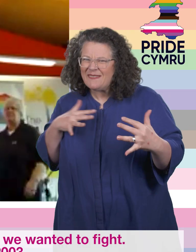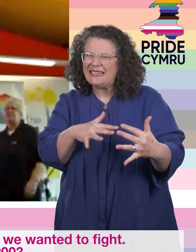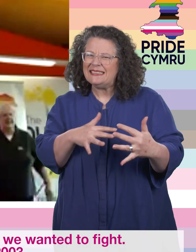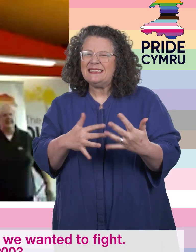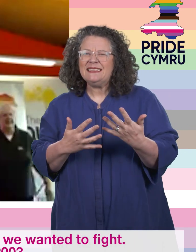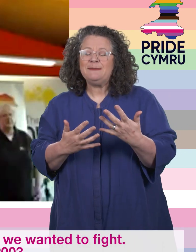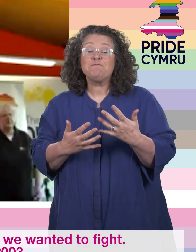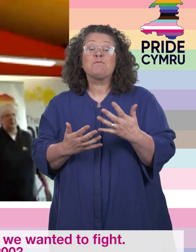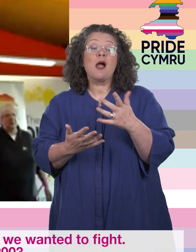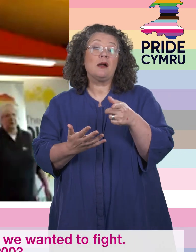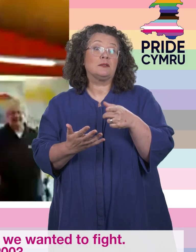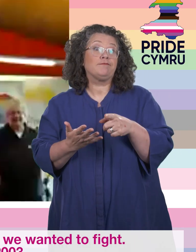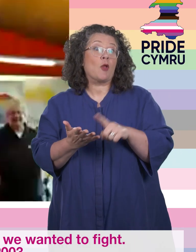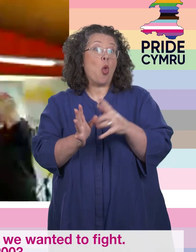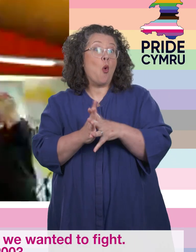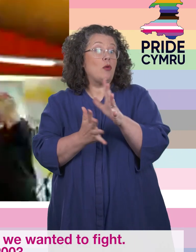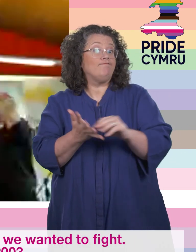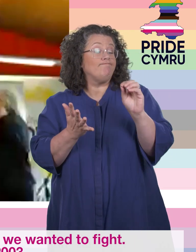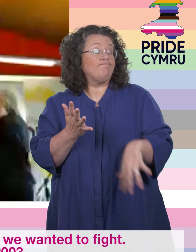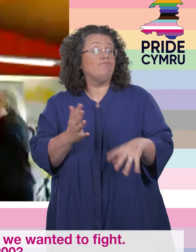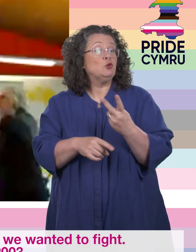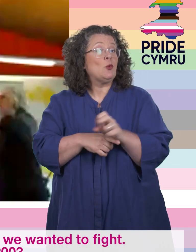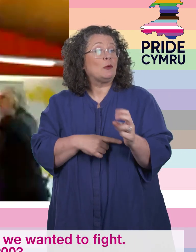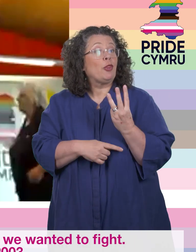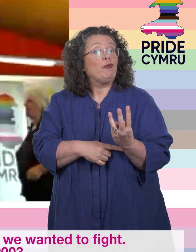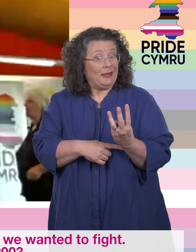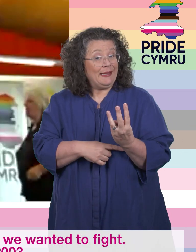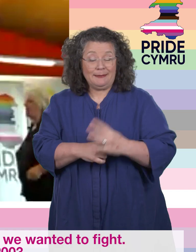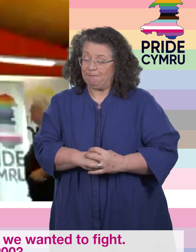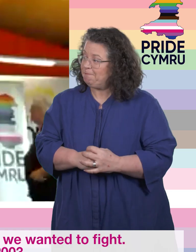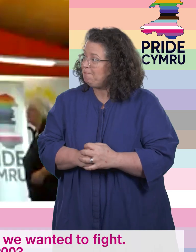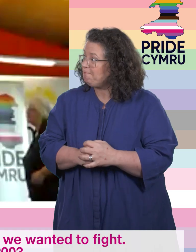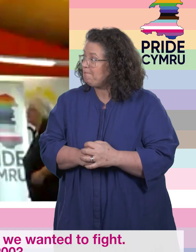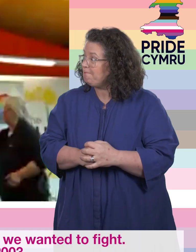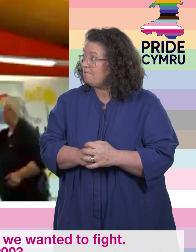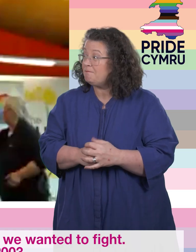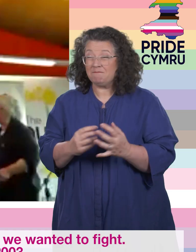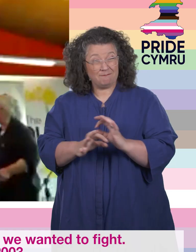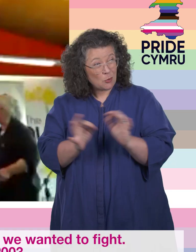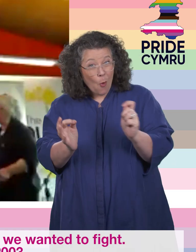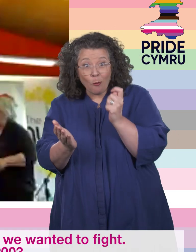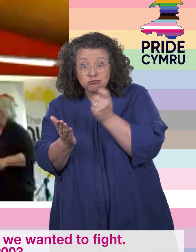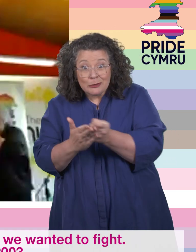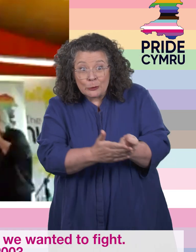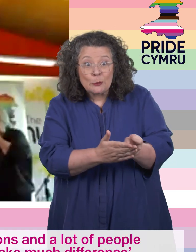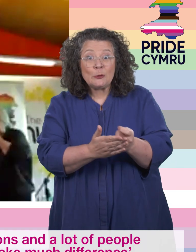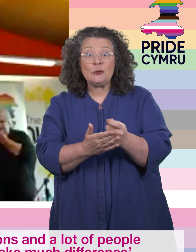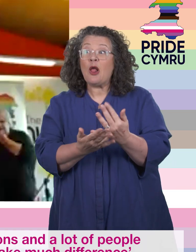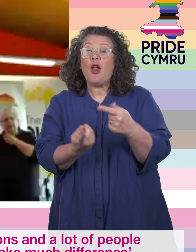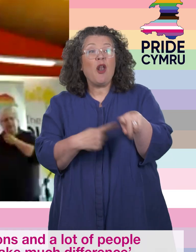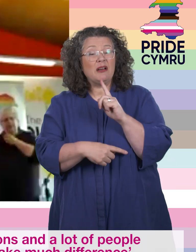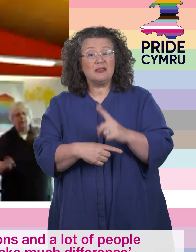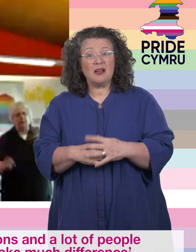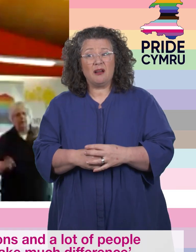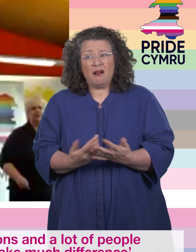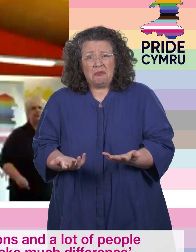That's really annoying, because we wanted to vote. So it's repealed in 2003. But despite